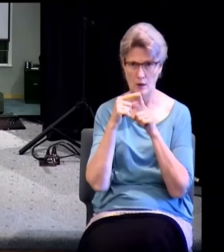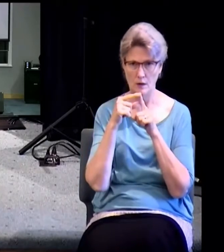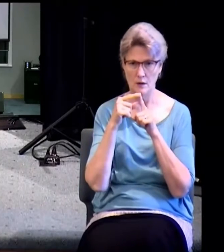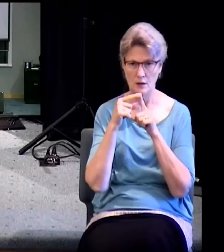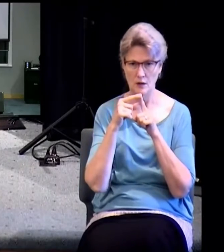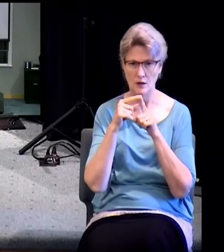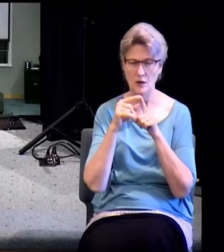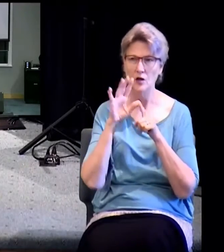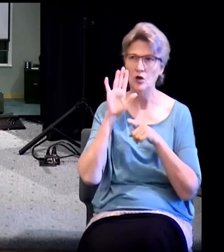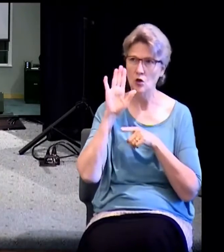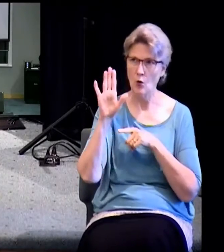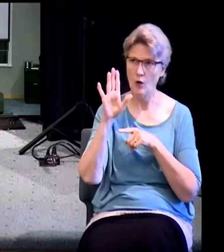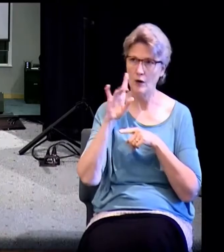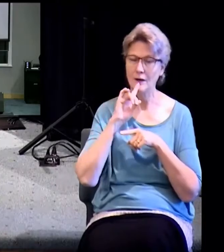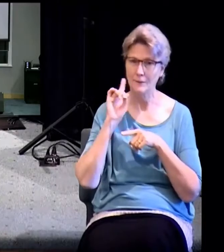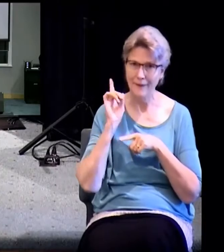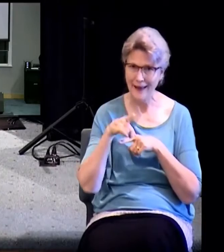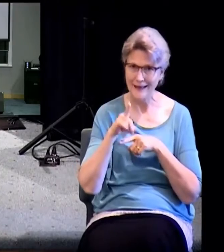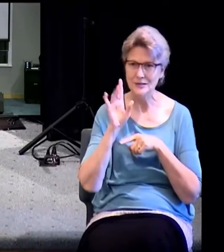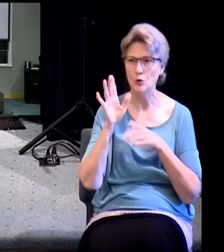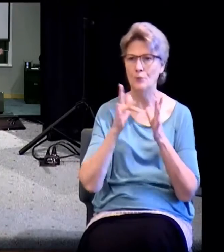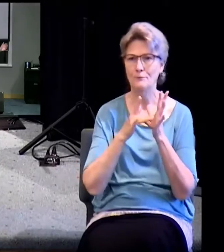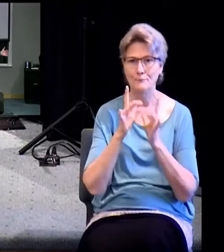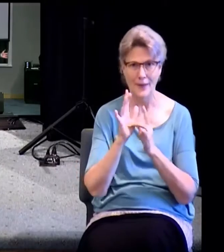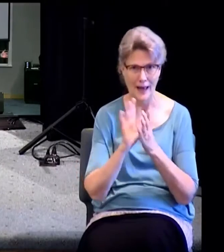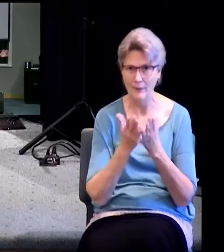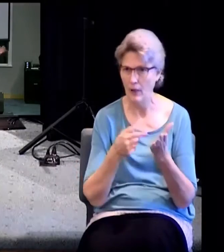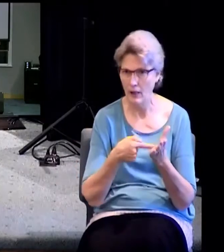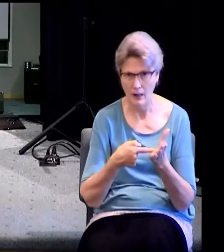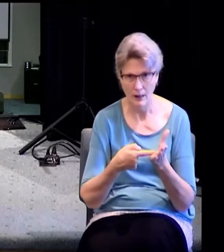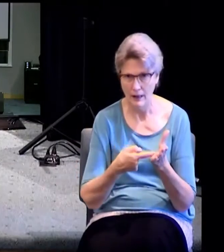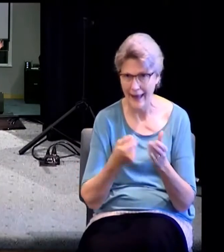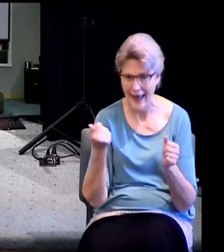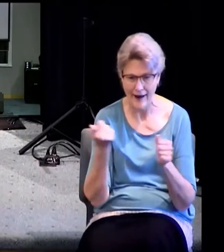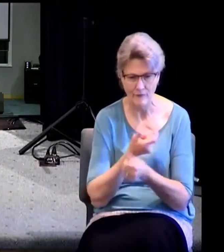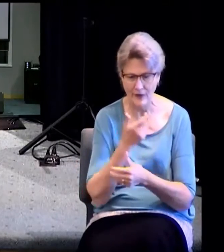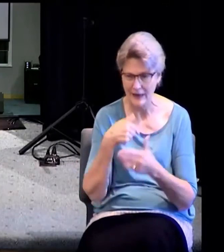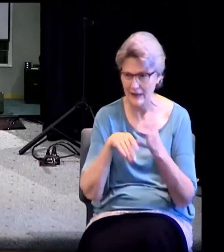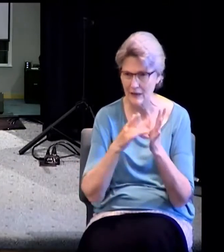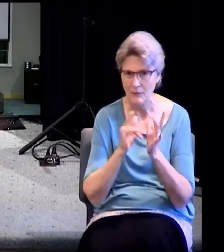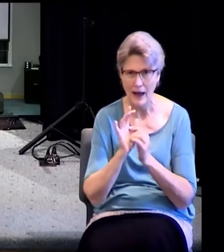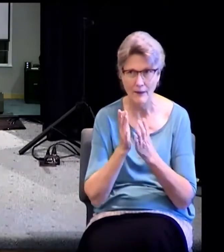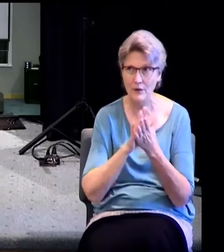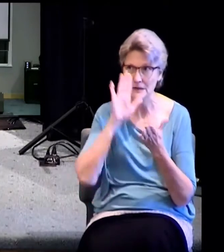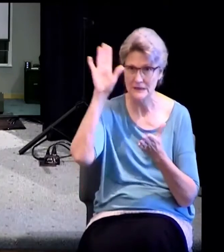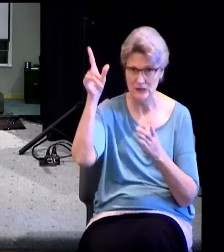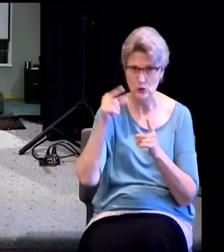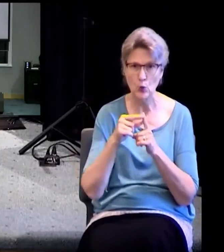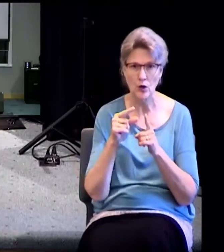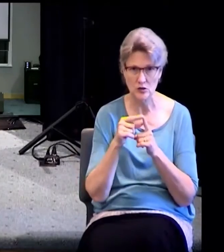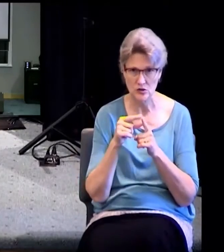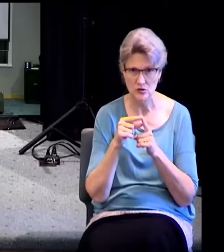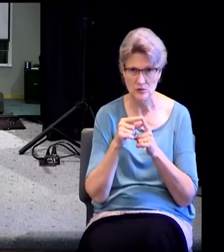more, I need to love his Word more. I don't want to just love his presence. I mean, that's kind of the feeling.